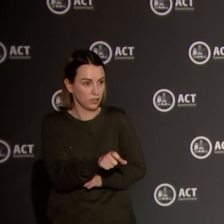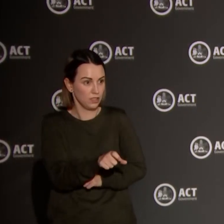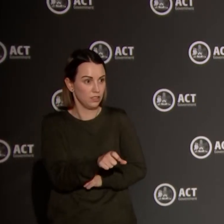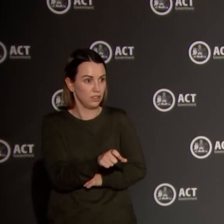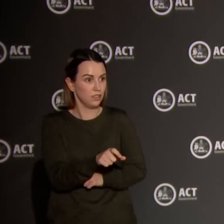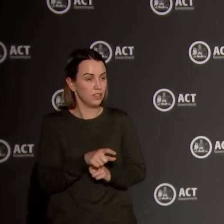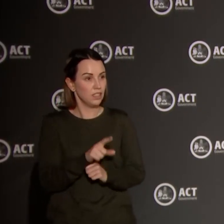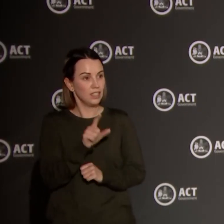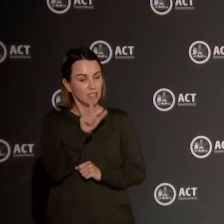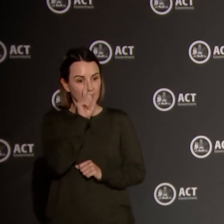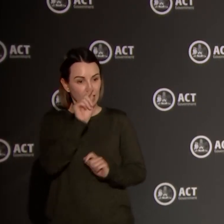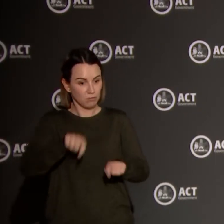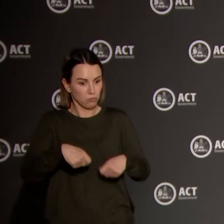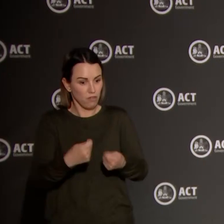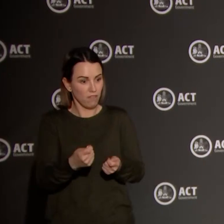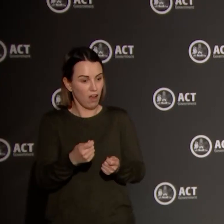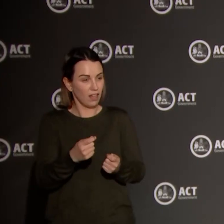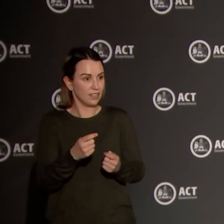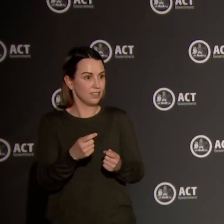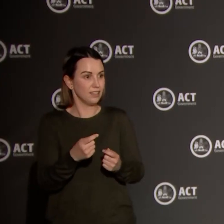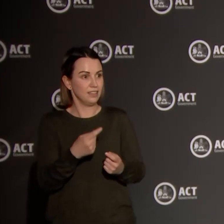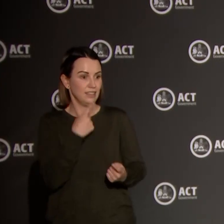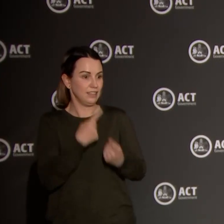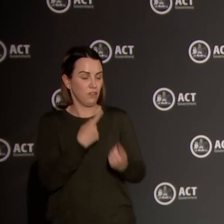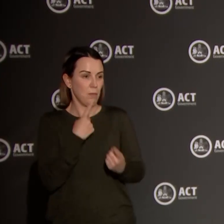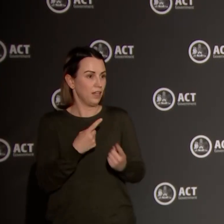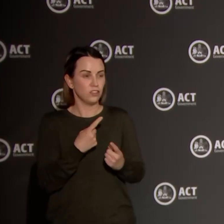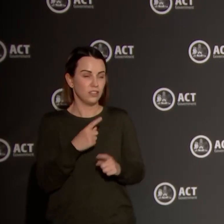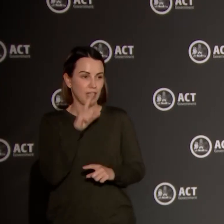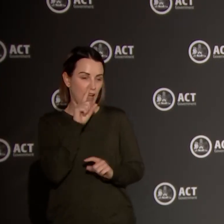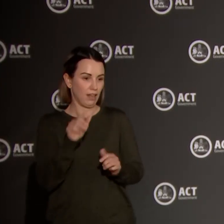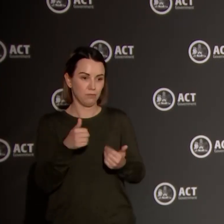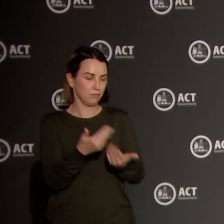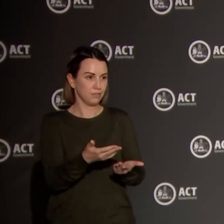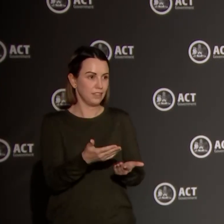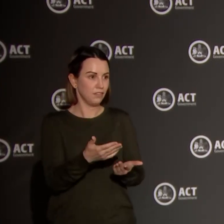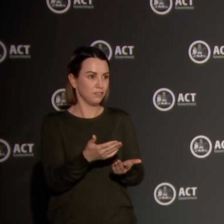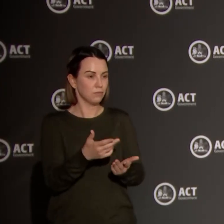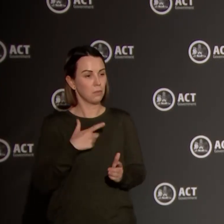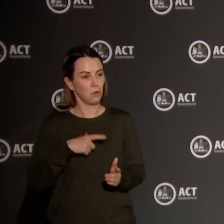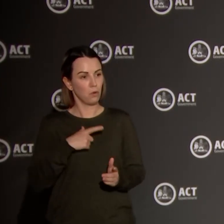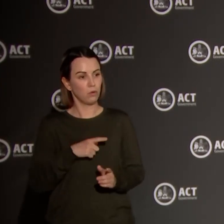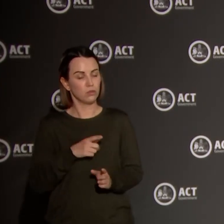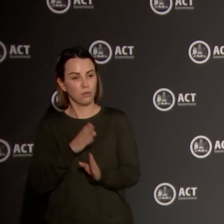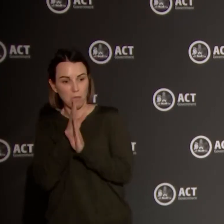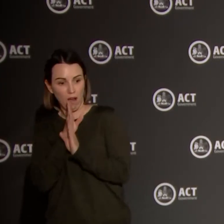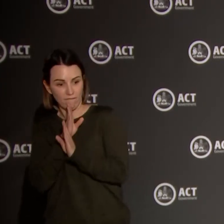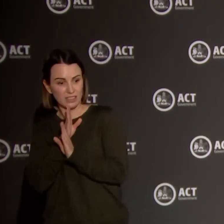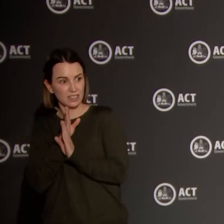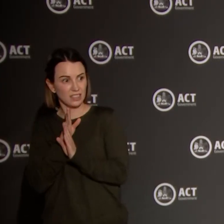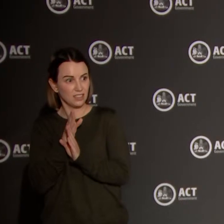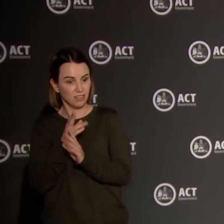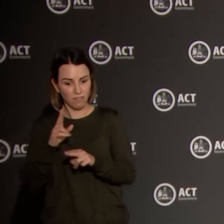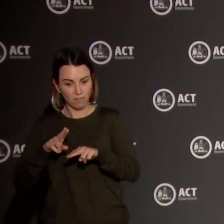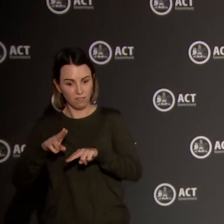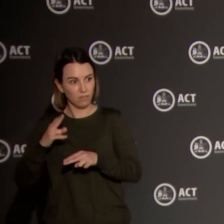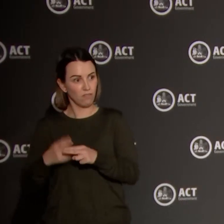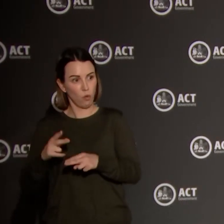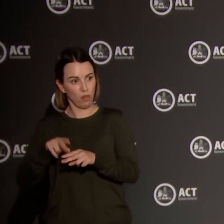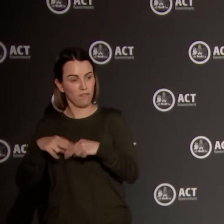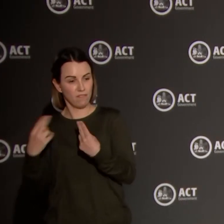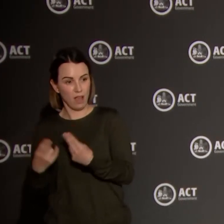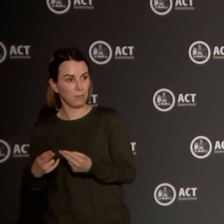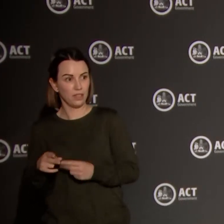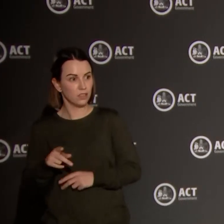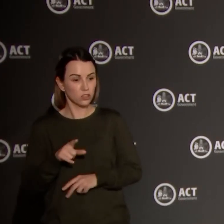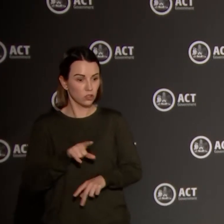To provide actual details on that, that's not something I can do, just in terms of patient privacy and the family as well. So we don't know the